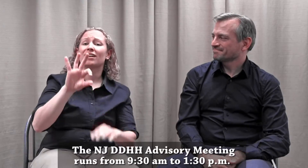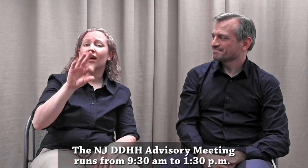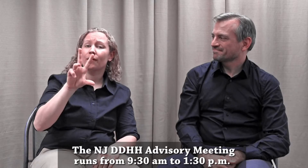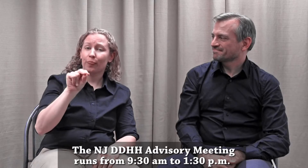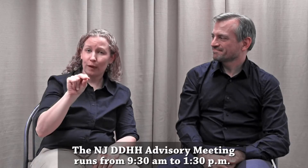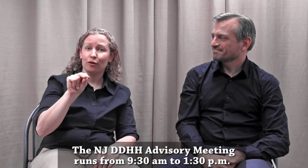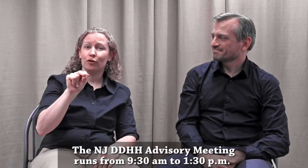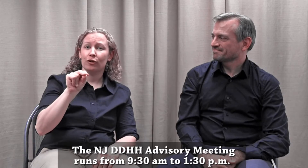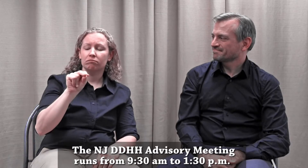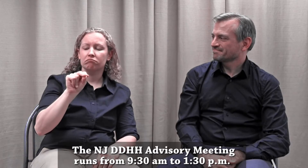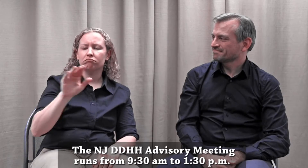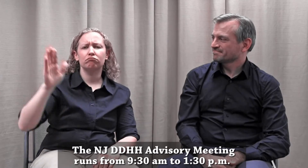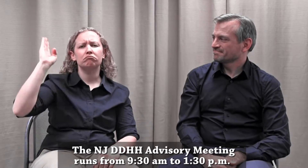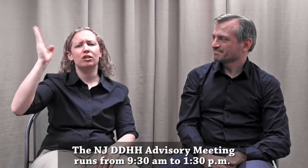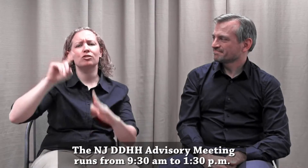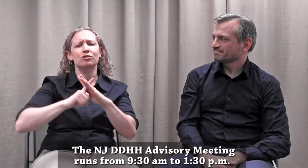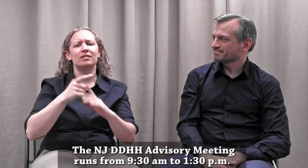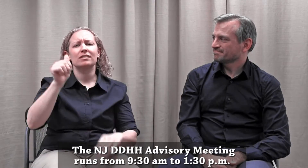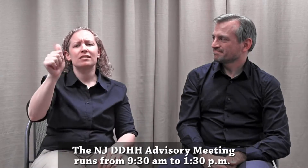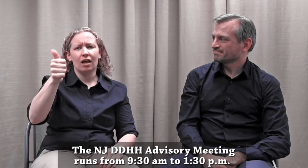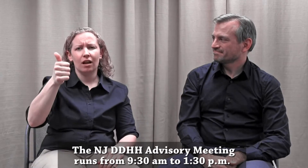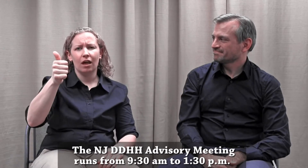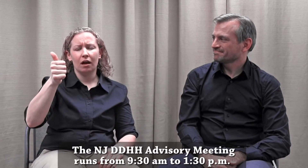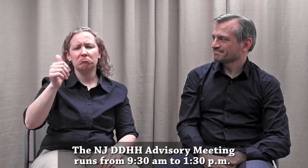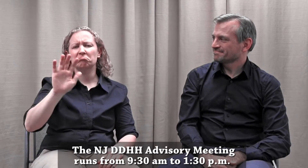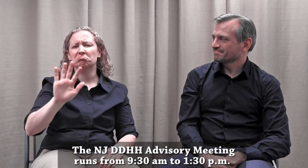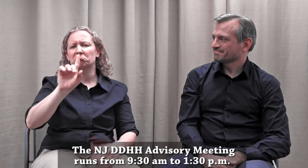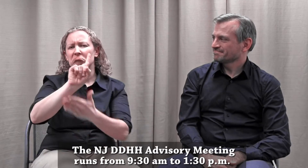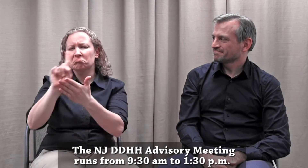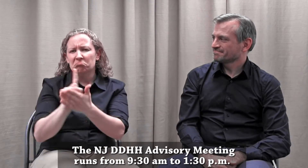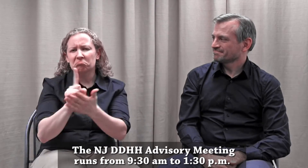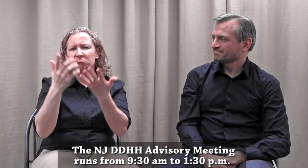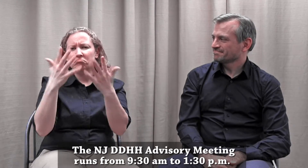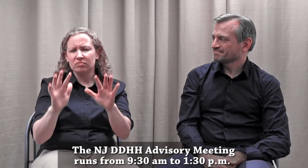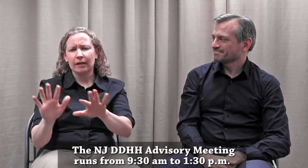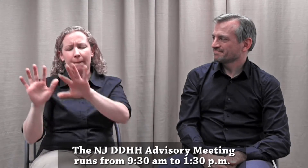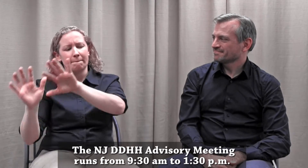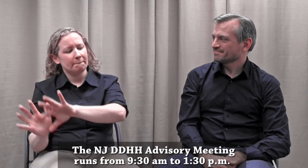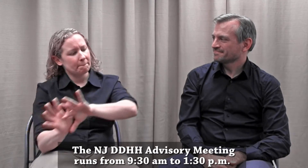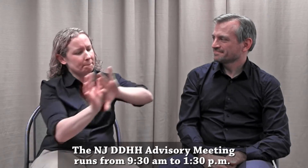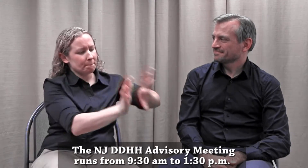The NJDDHH Advisory Meeting runs from 930 AM to 1.30 PM.